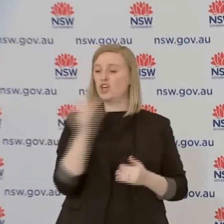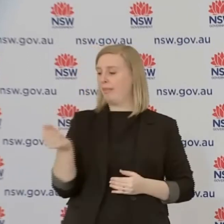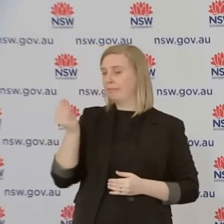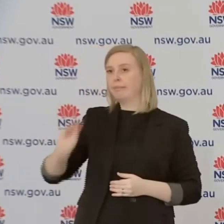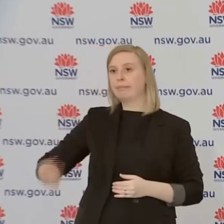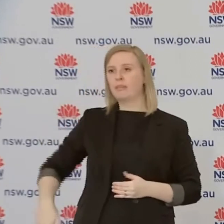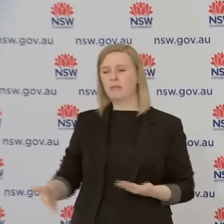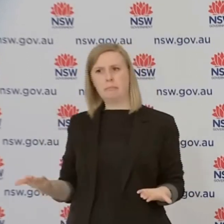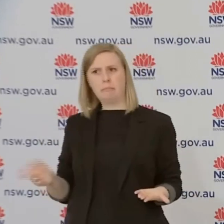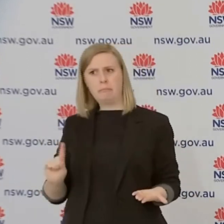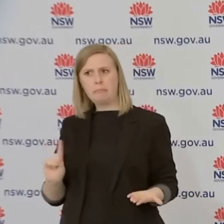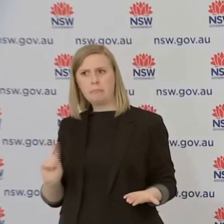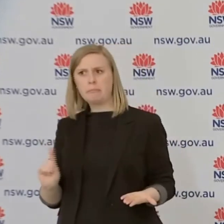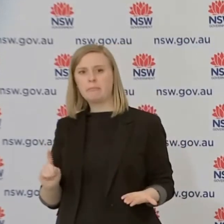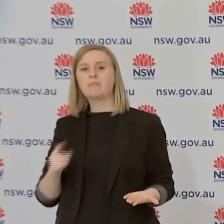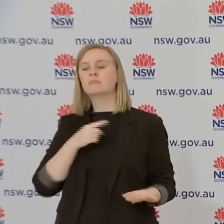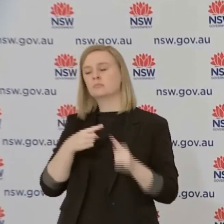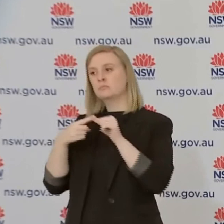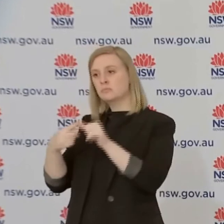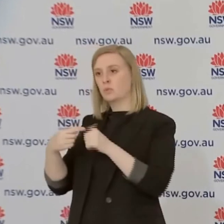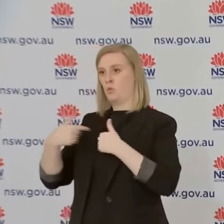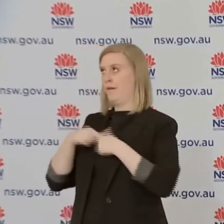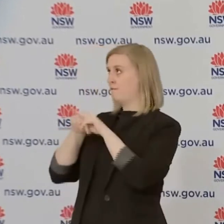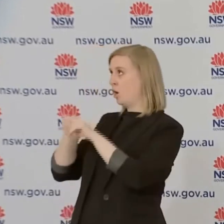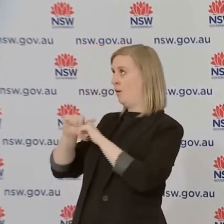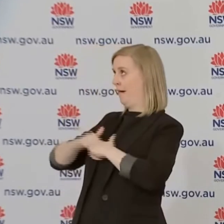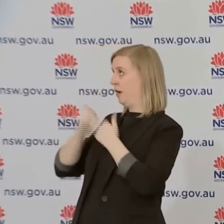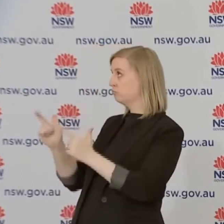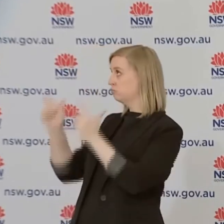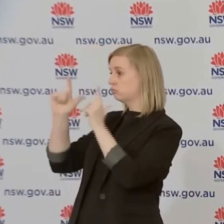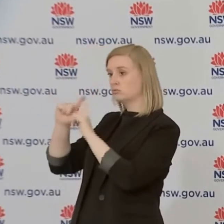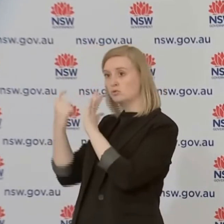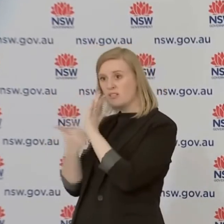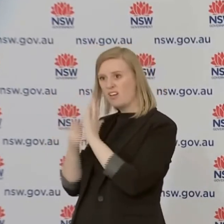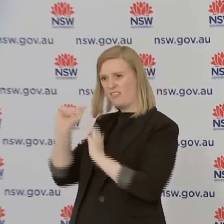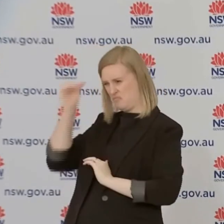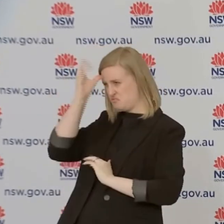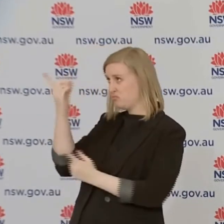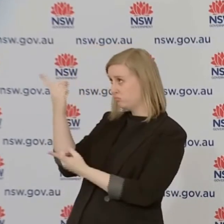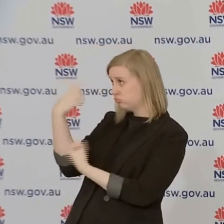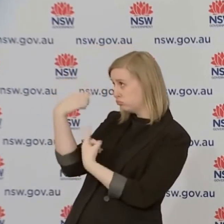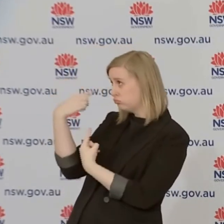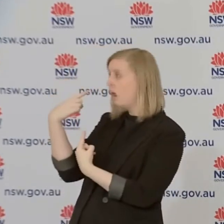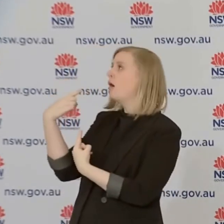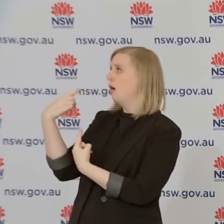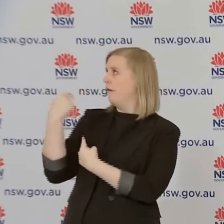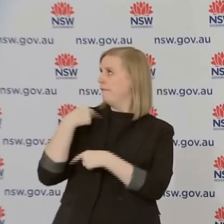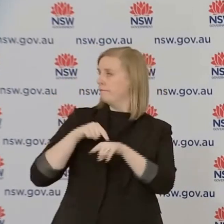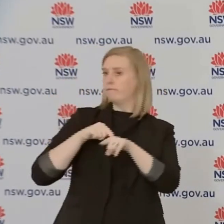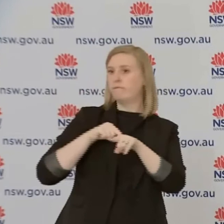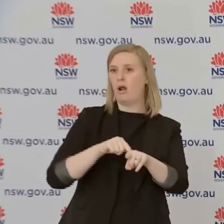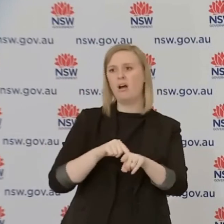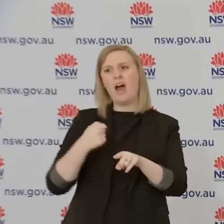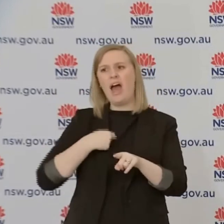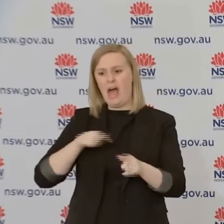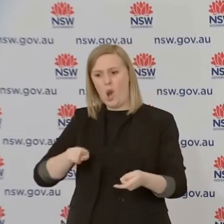lockdowns here are based on our health advice, and that includes the public health team and the broader health team, and they are extremely strong